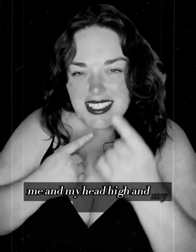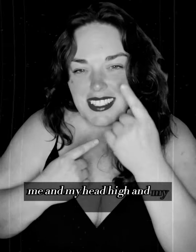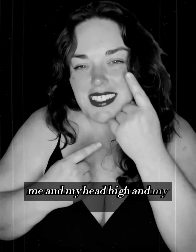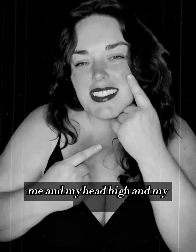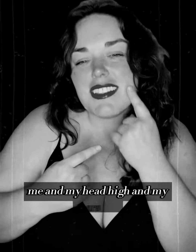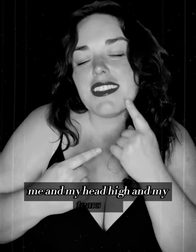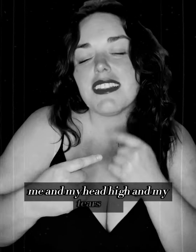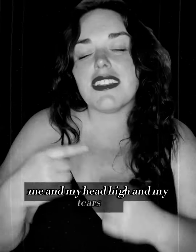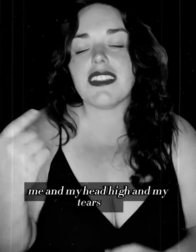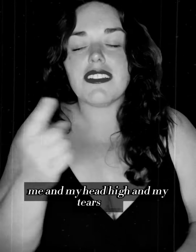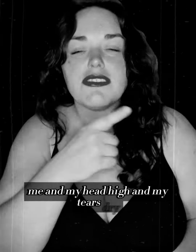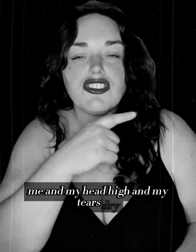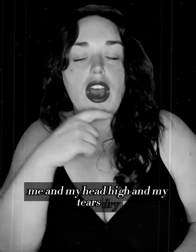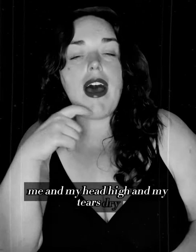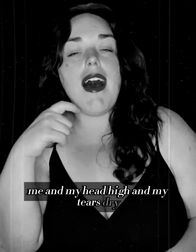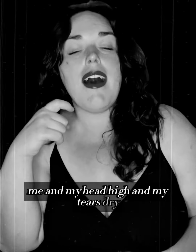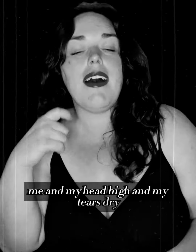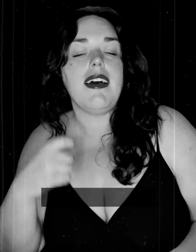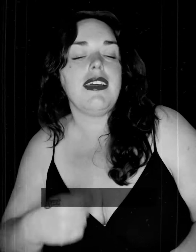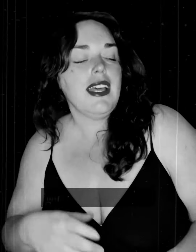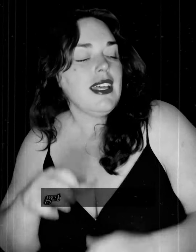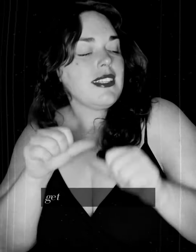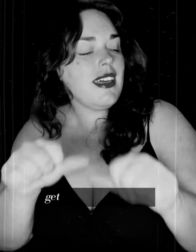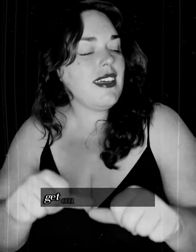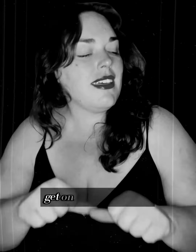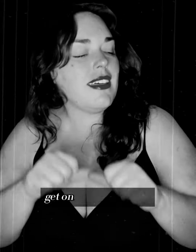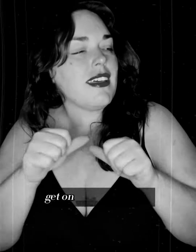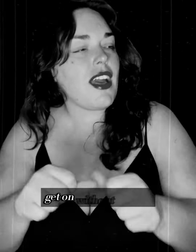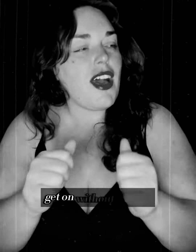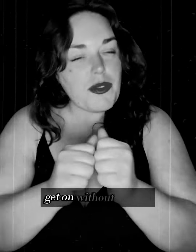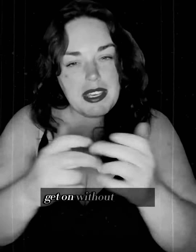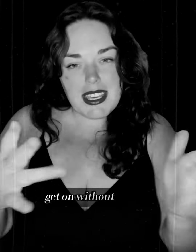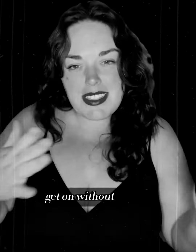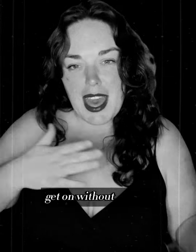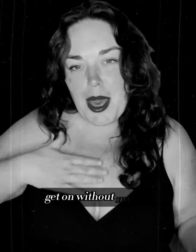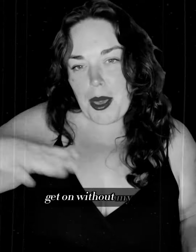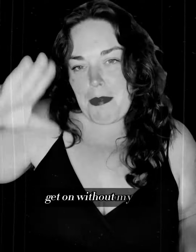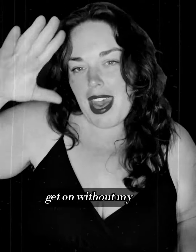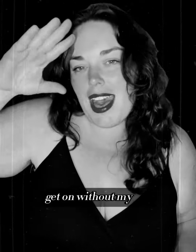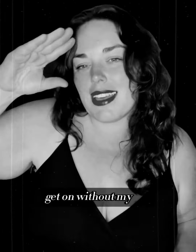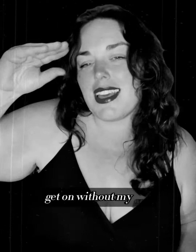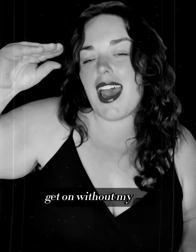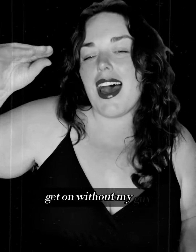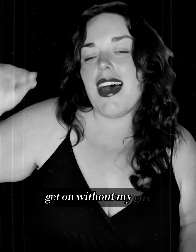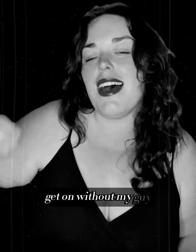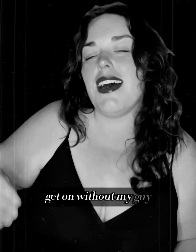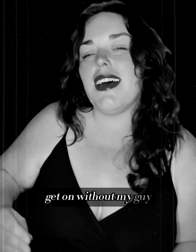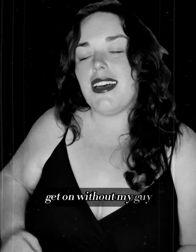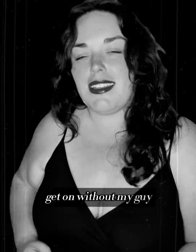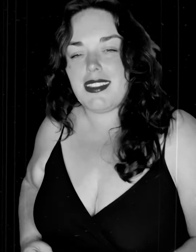my tears dry Get home without my guide